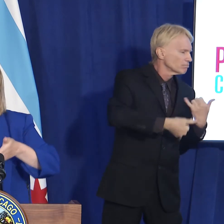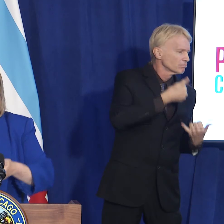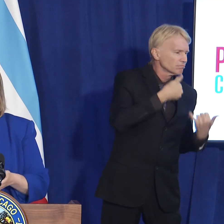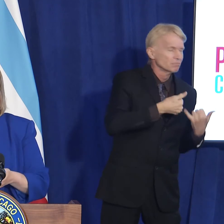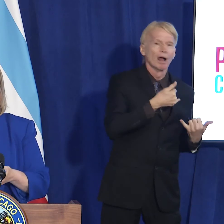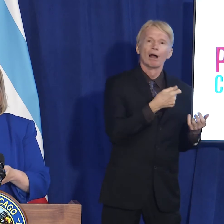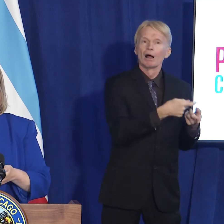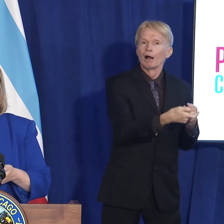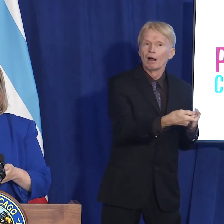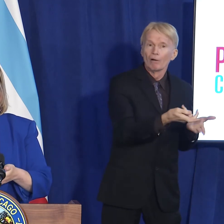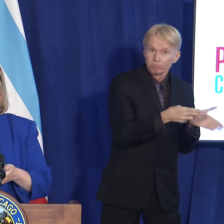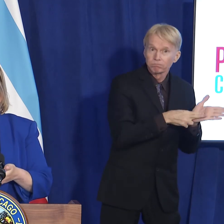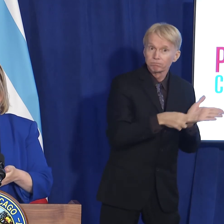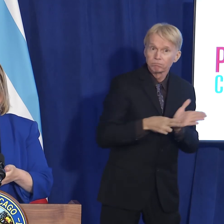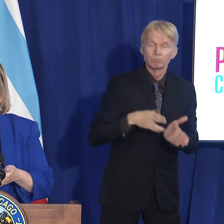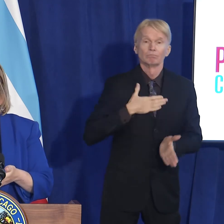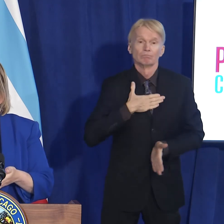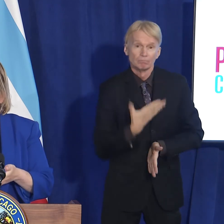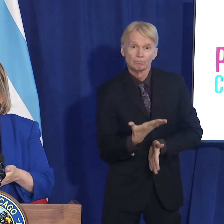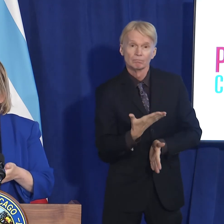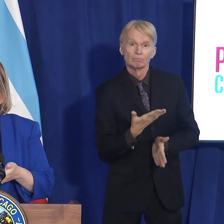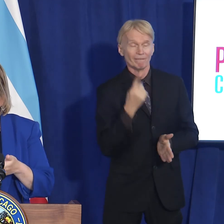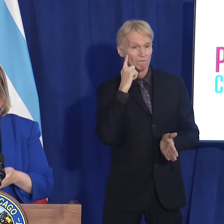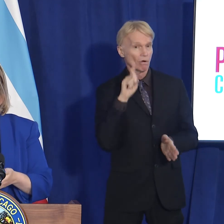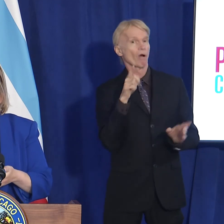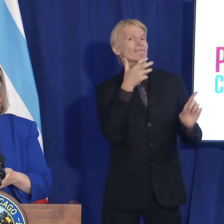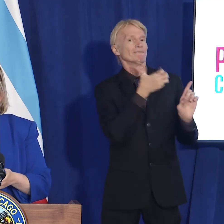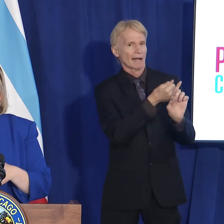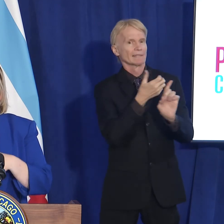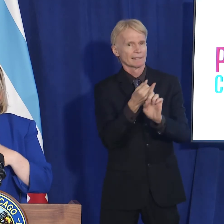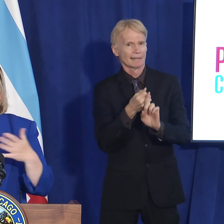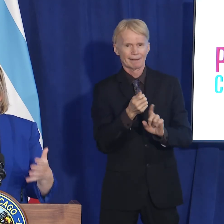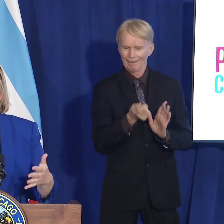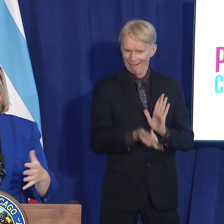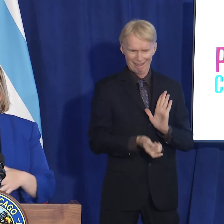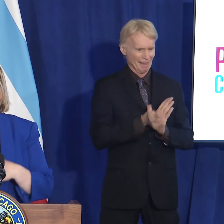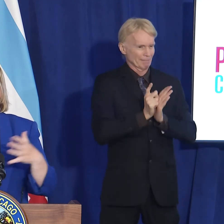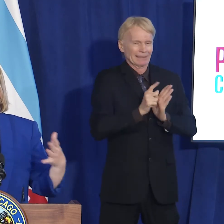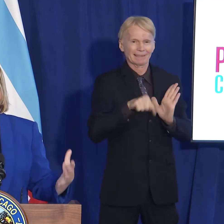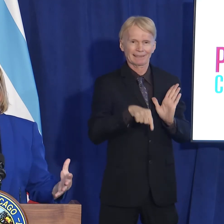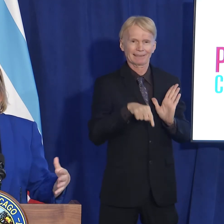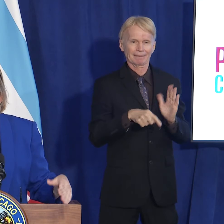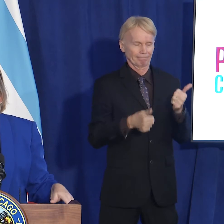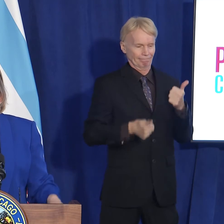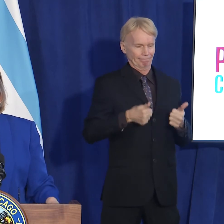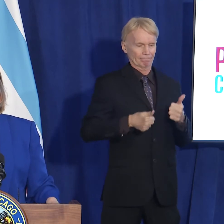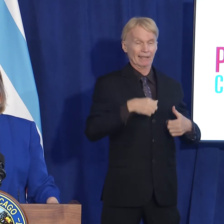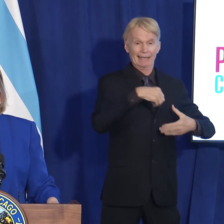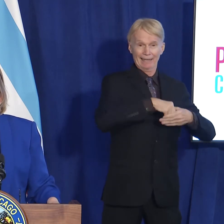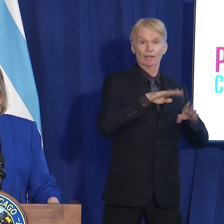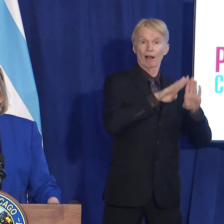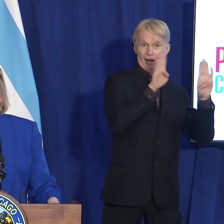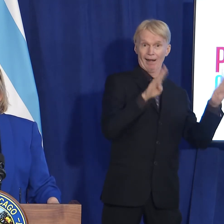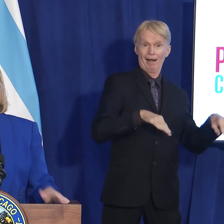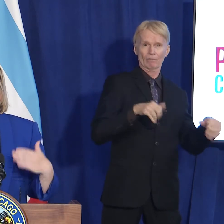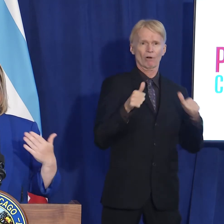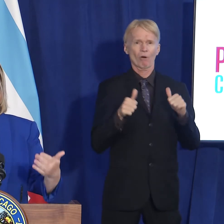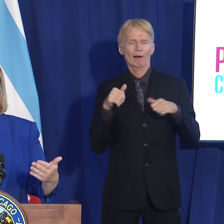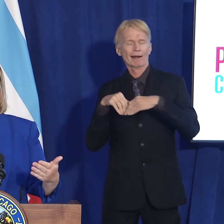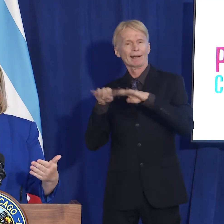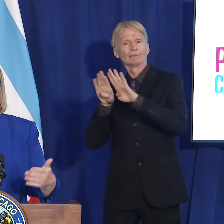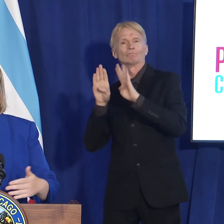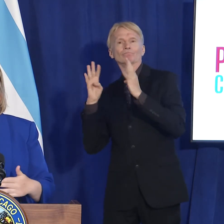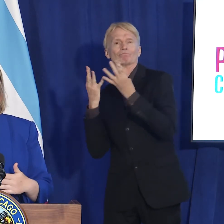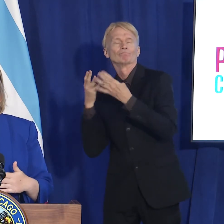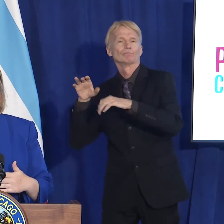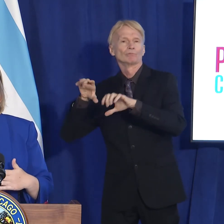vaccine, signing people up for vaccine on the spot, whether that's at home or in some of the neighborhood groups. And the good